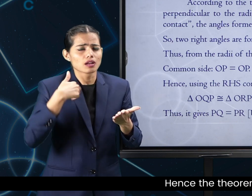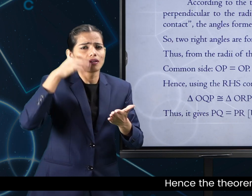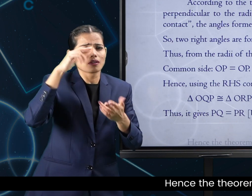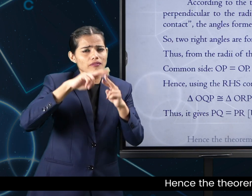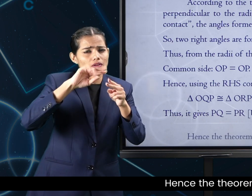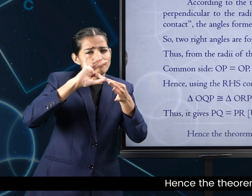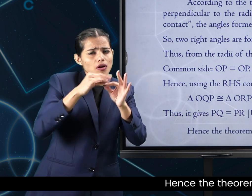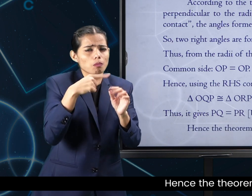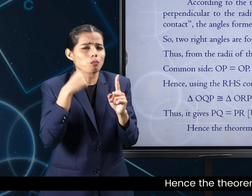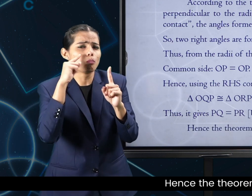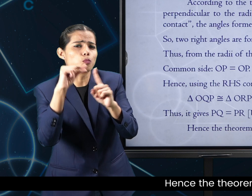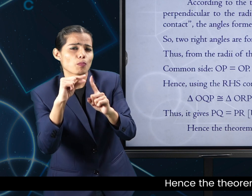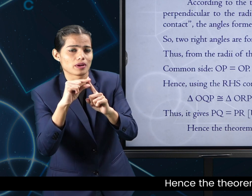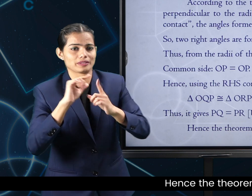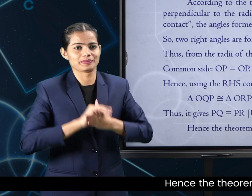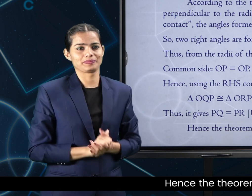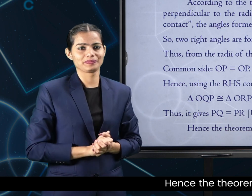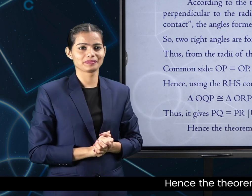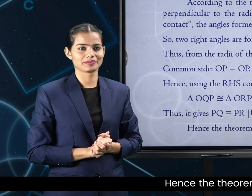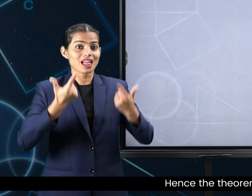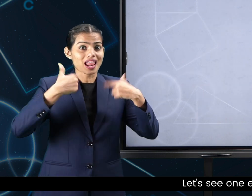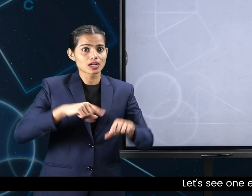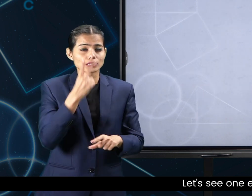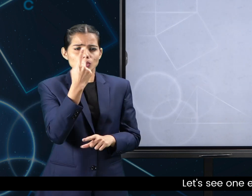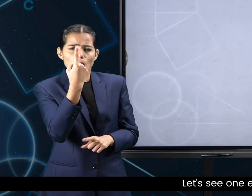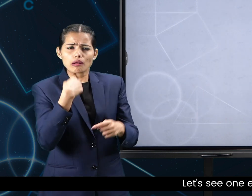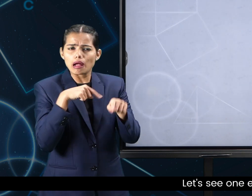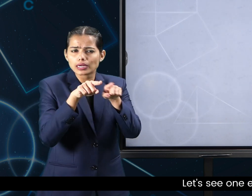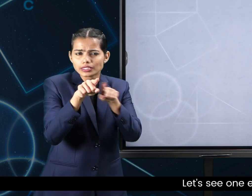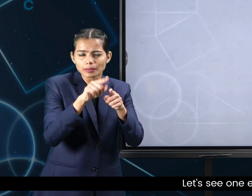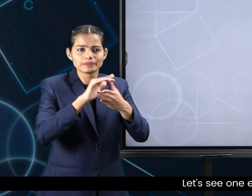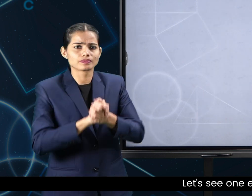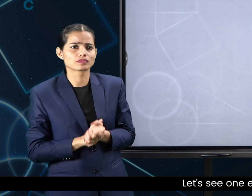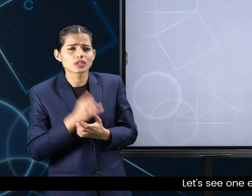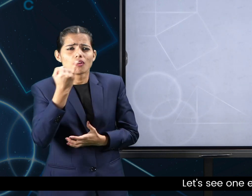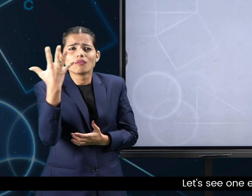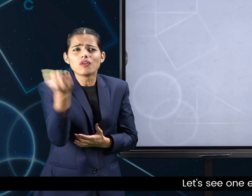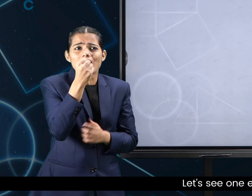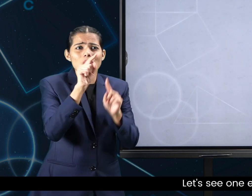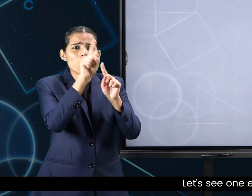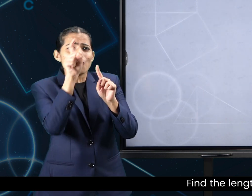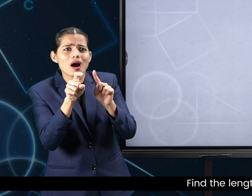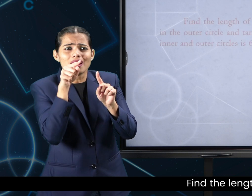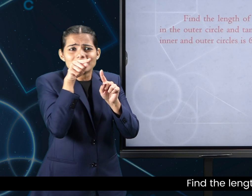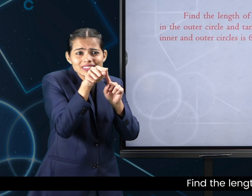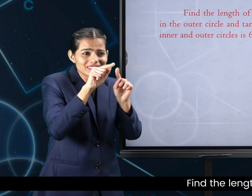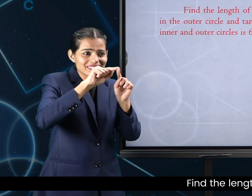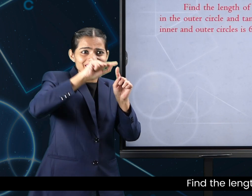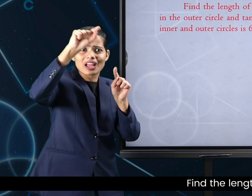Hence, the theorem is proved. Let us see one example. Find the length of